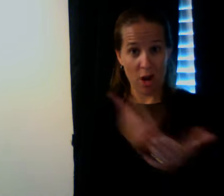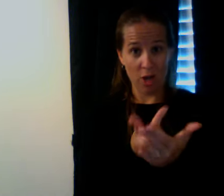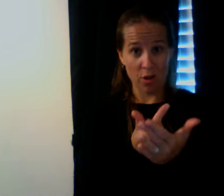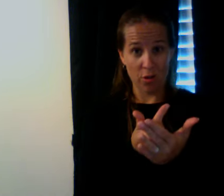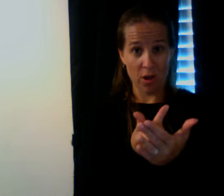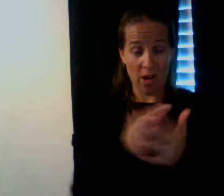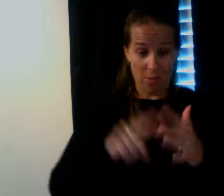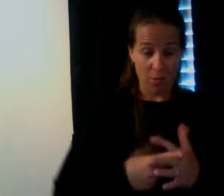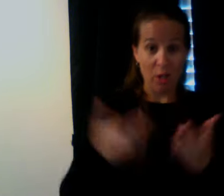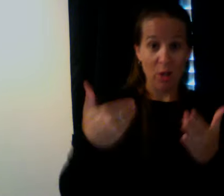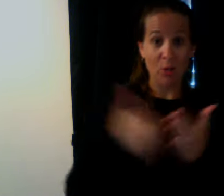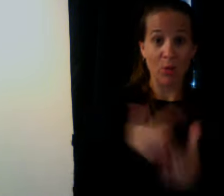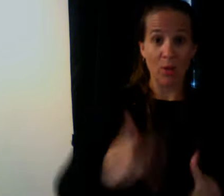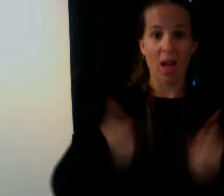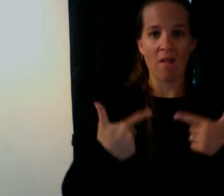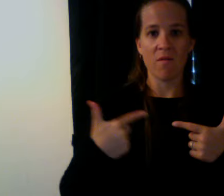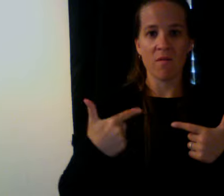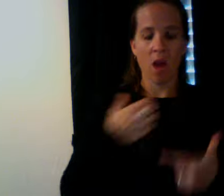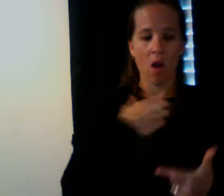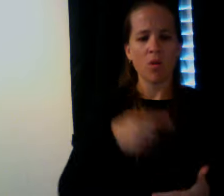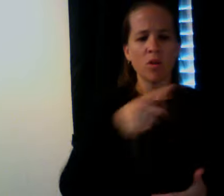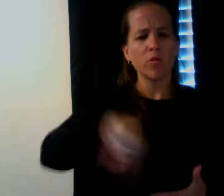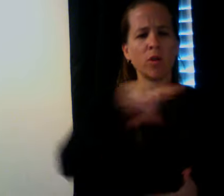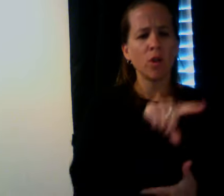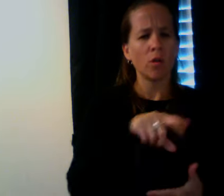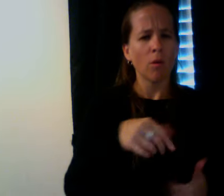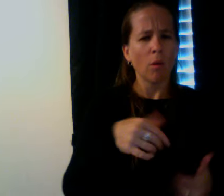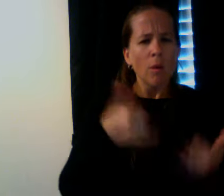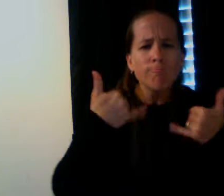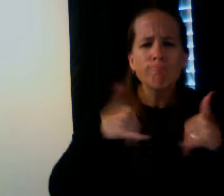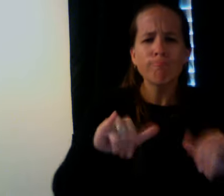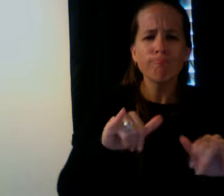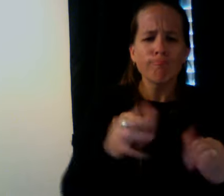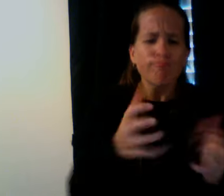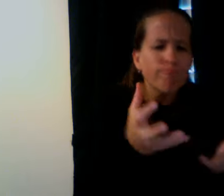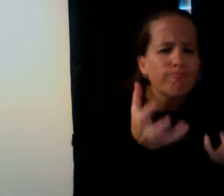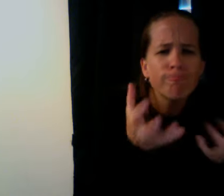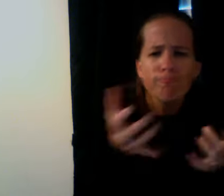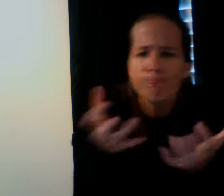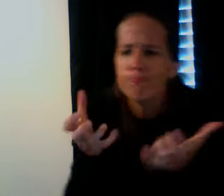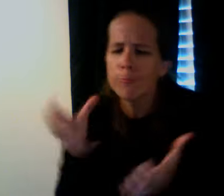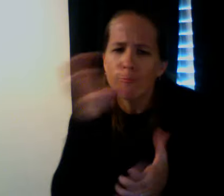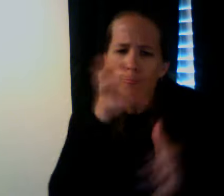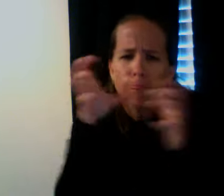I wish that for you. Stay hungry, stay foolish. Thank you all very much.